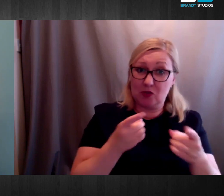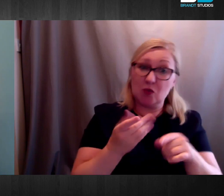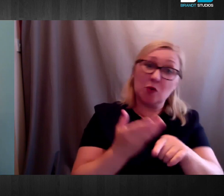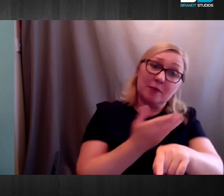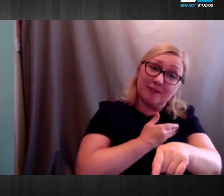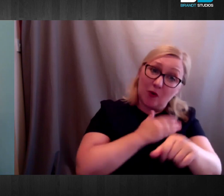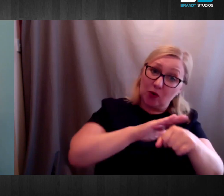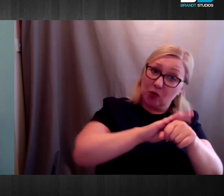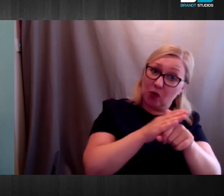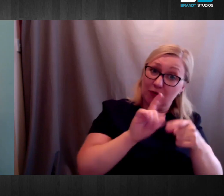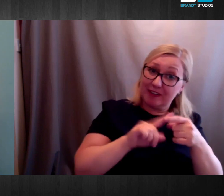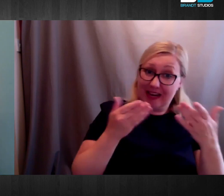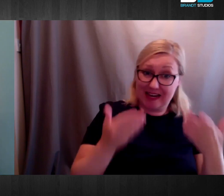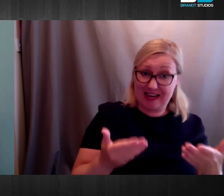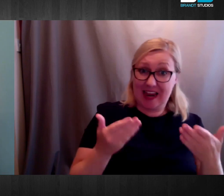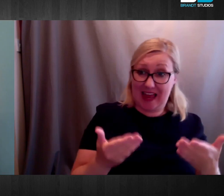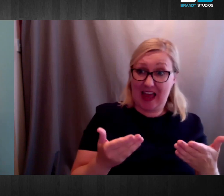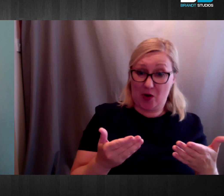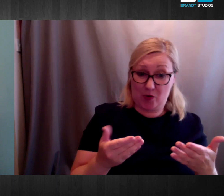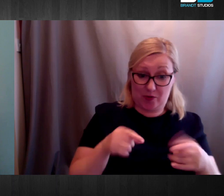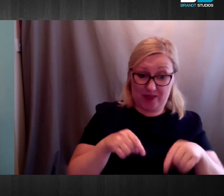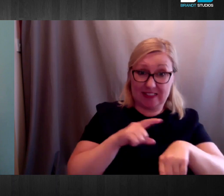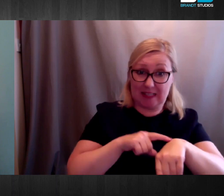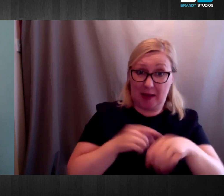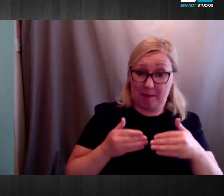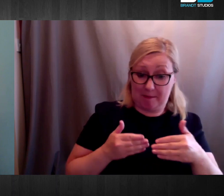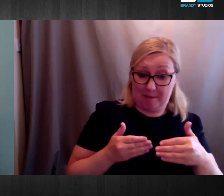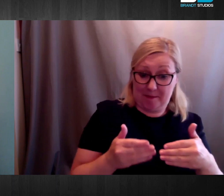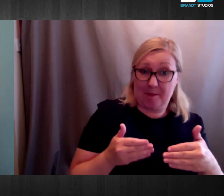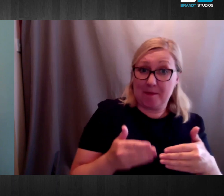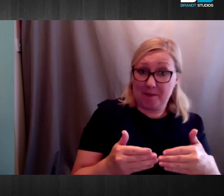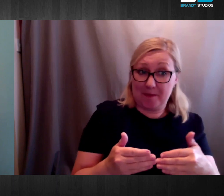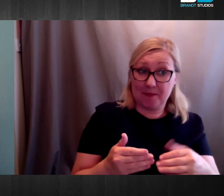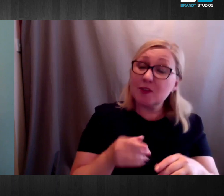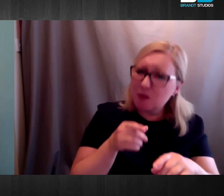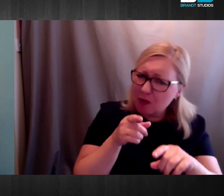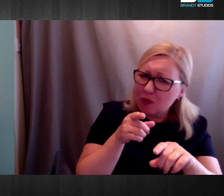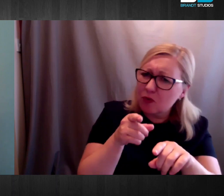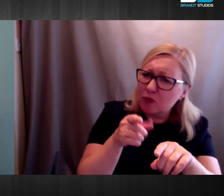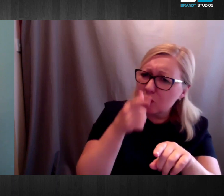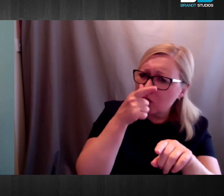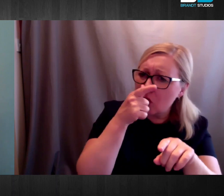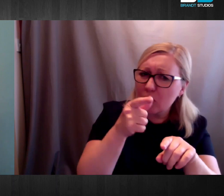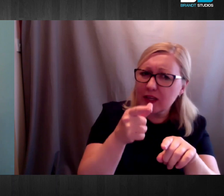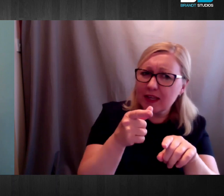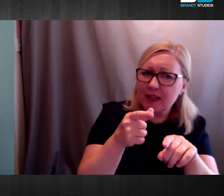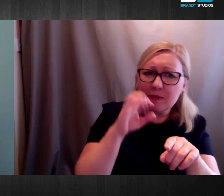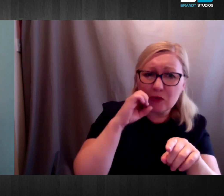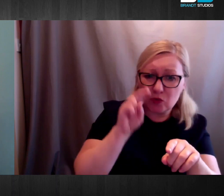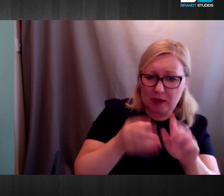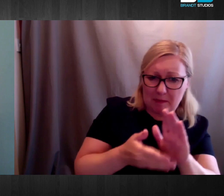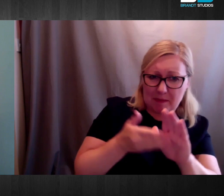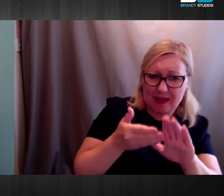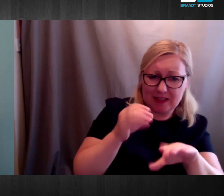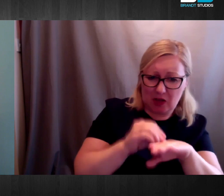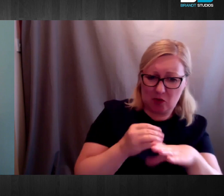Right, so you were in the lucky position of being able to build on something. So when COVID hit the world and hit Australia, Anne, how did the research